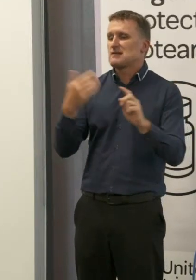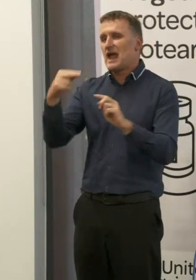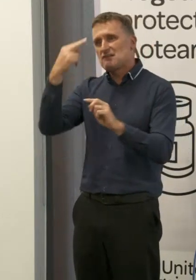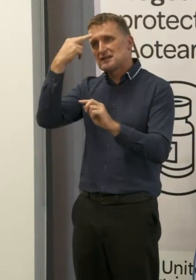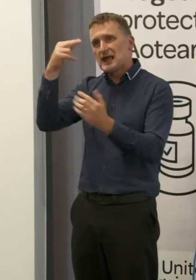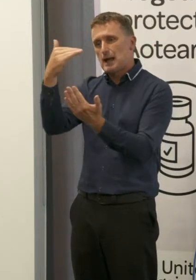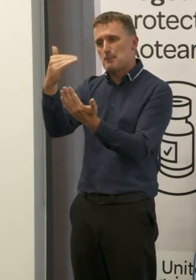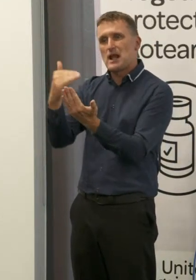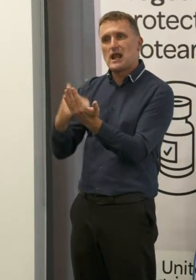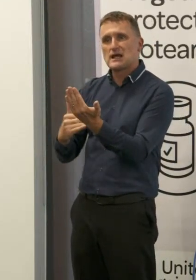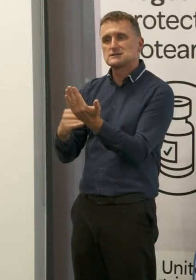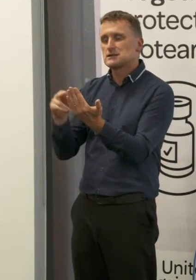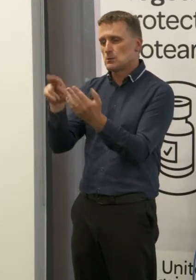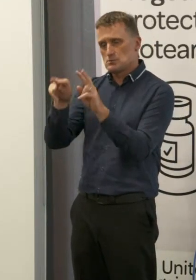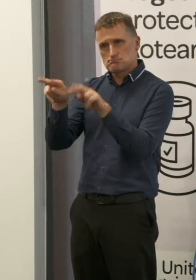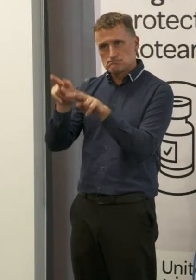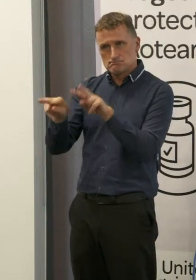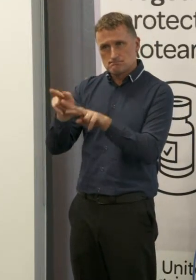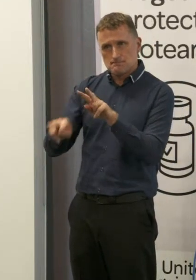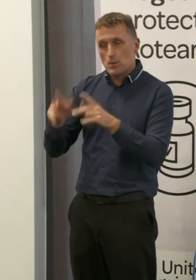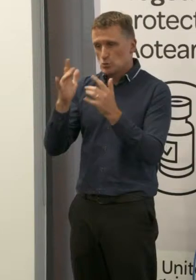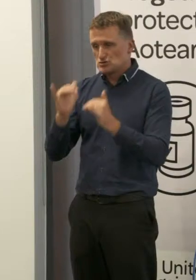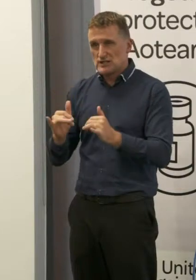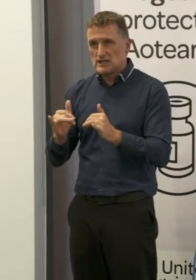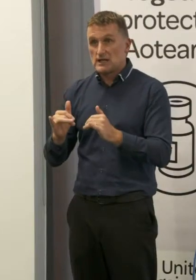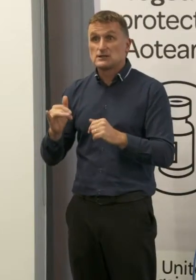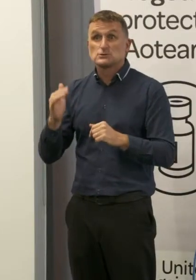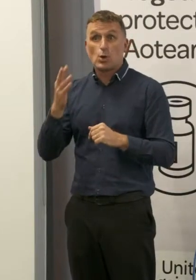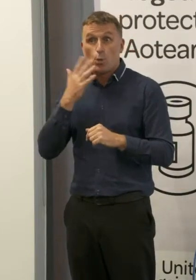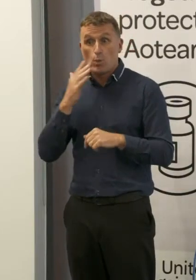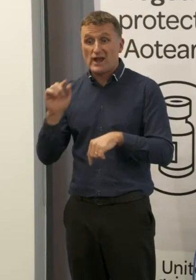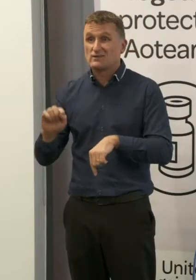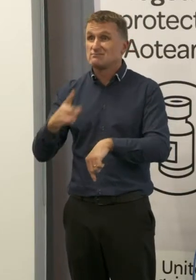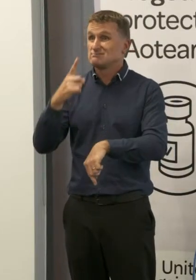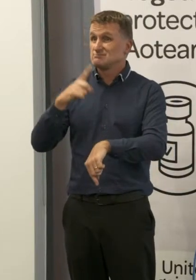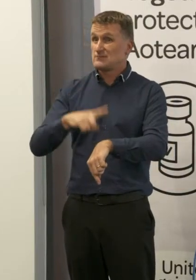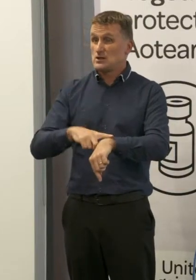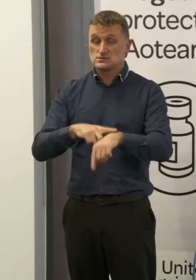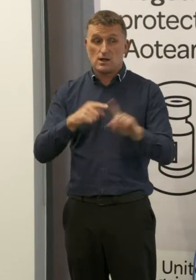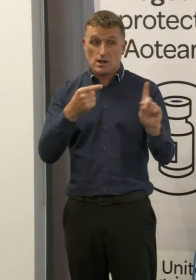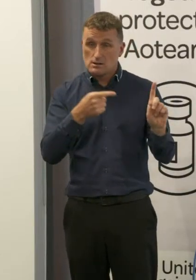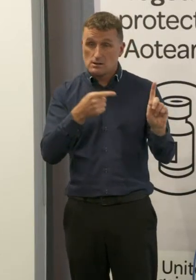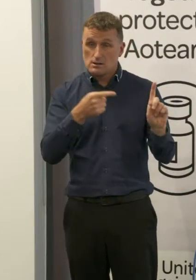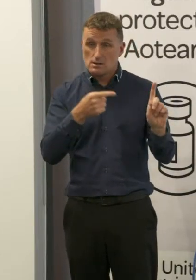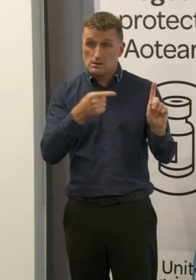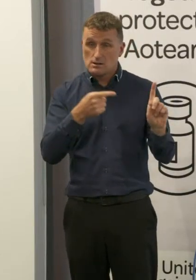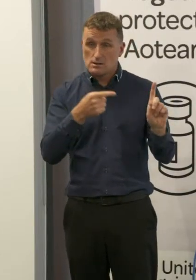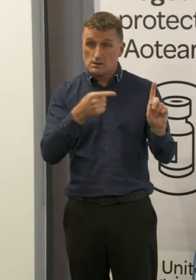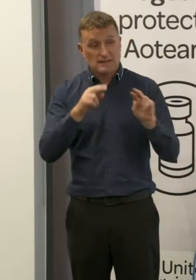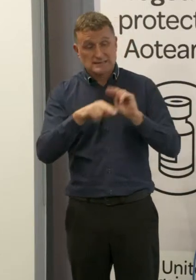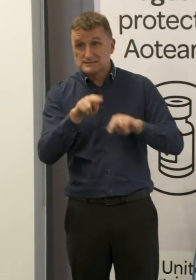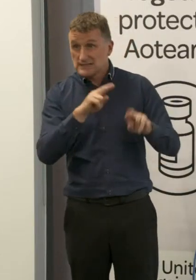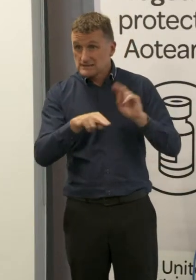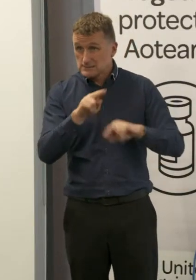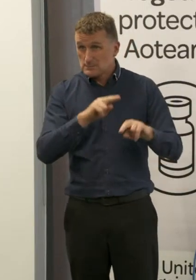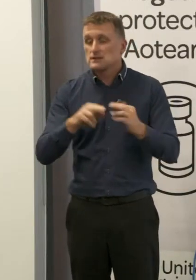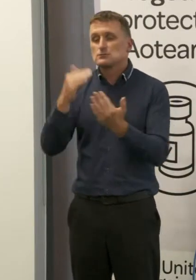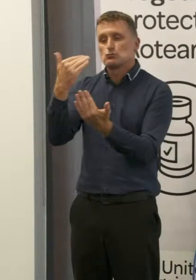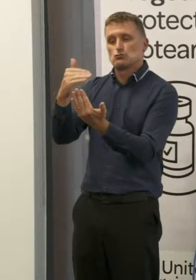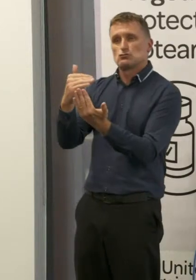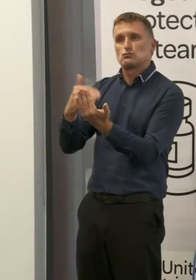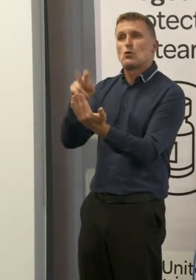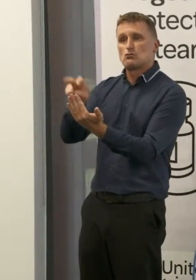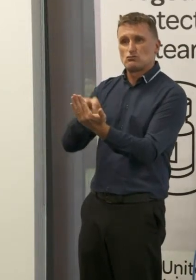they'll be able to see as and when people have that first contact and that first assessment. For those that aren't seen to have